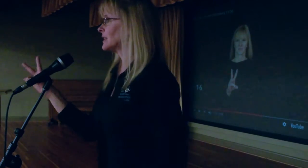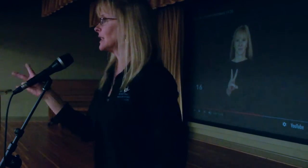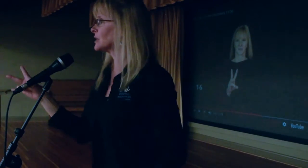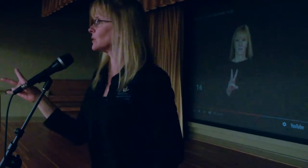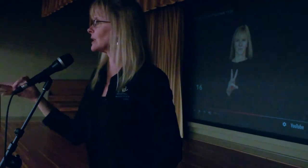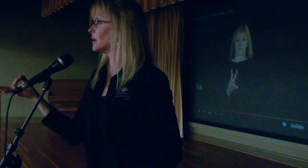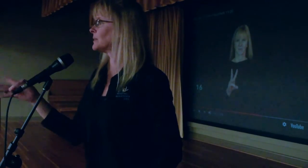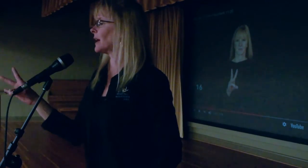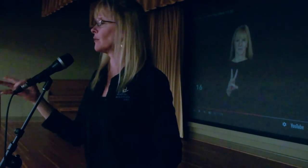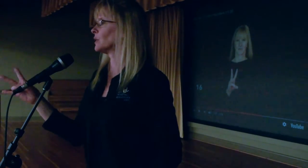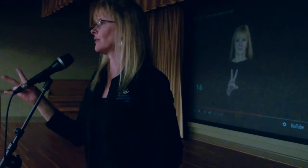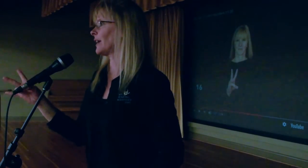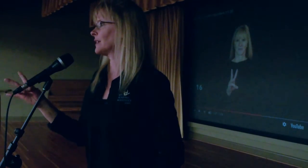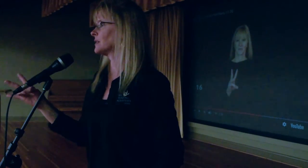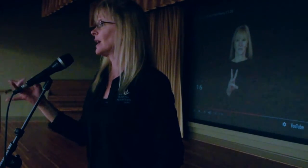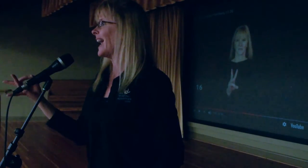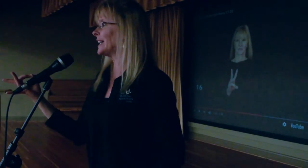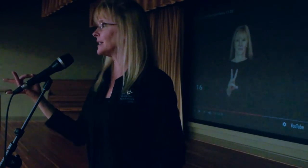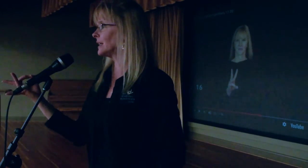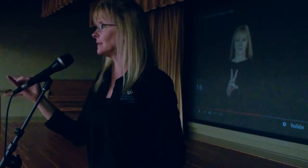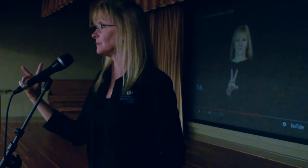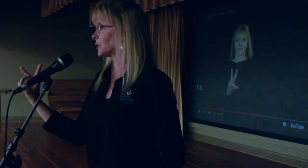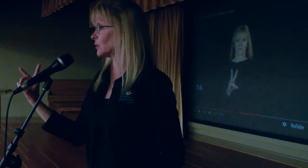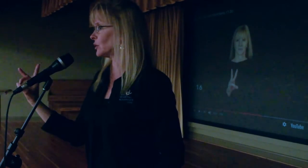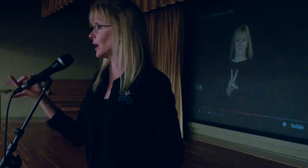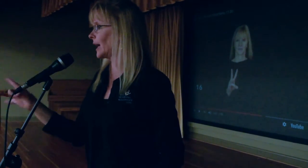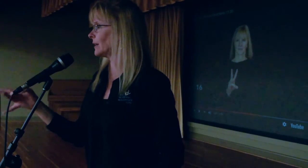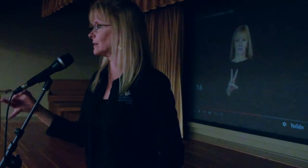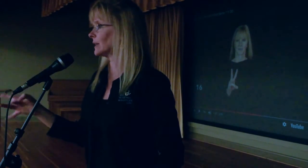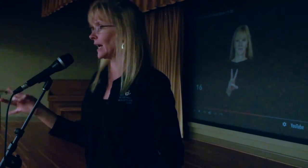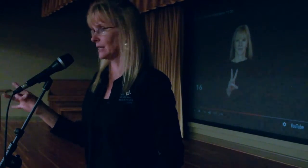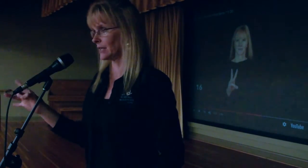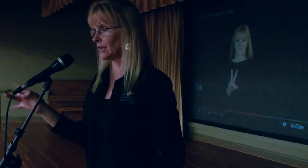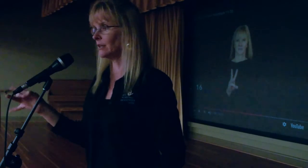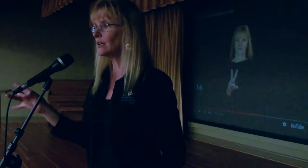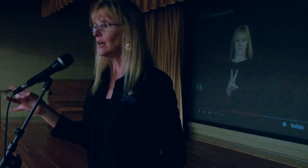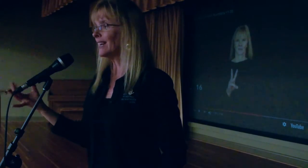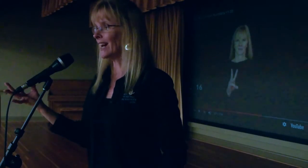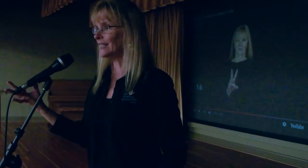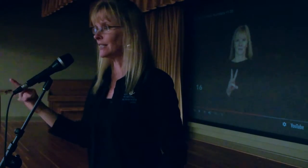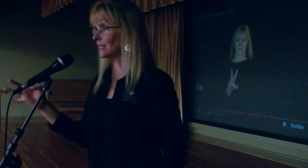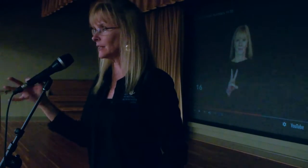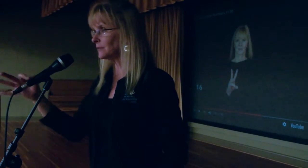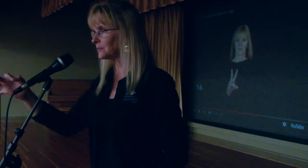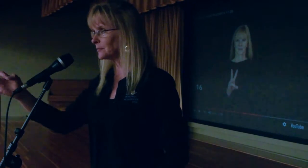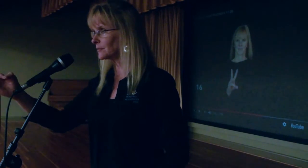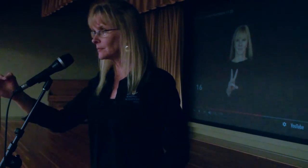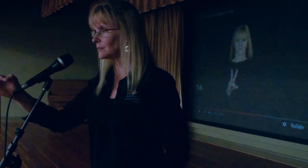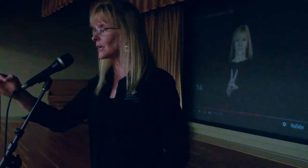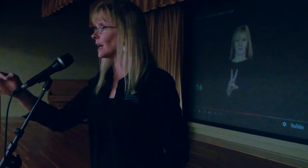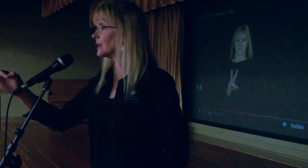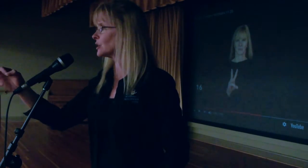17, so it's up, down really fast. 18, go do your 8. 18, 19, and then